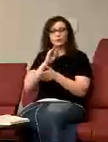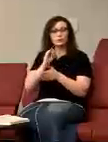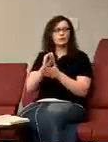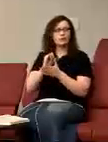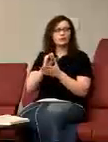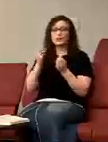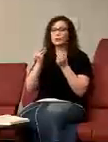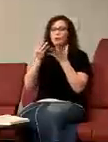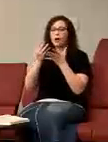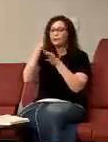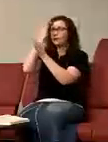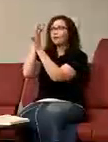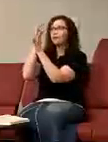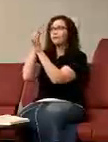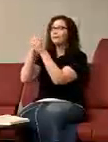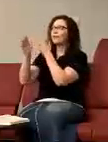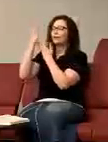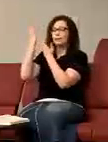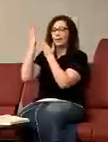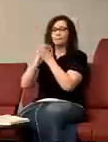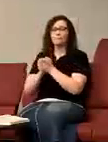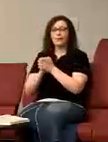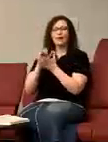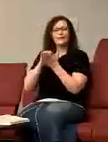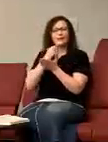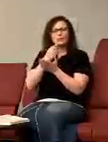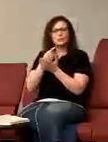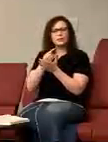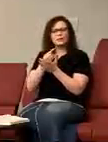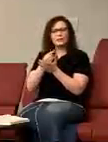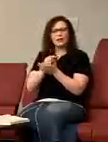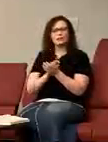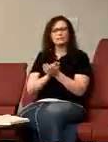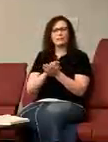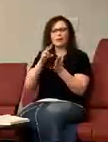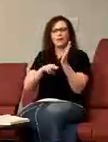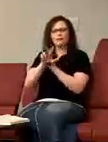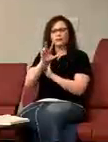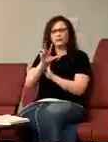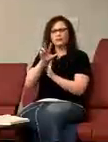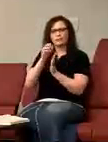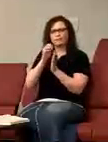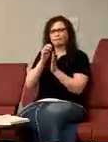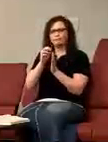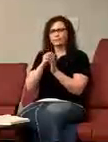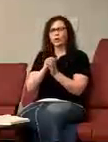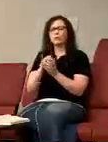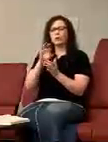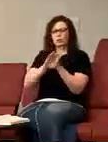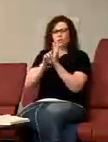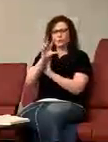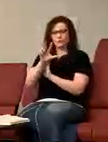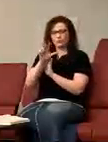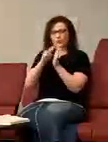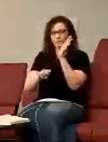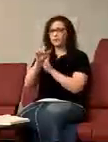us to have faith. And yeah, in fact, that's what it says in 3:10. I've seen the travail which God hath given to the sons of